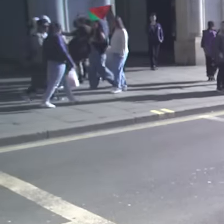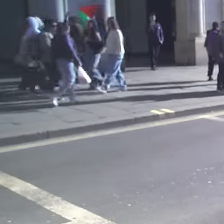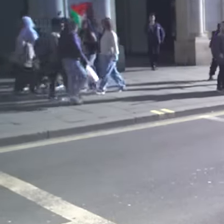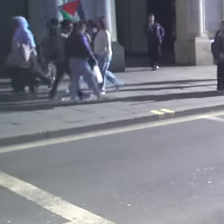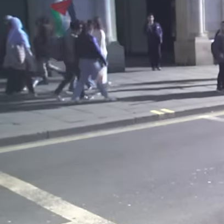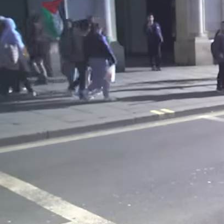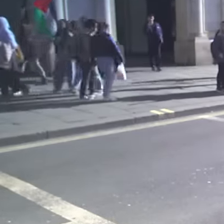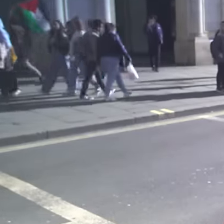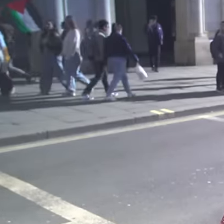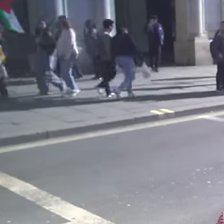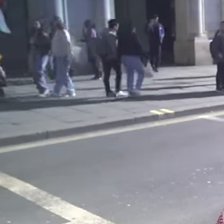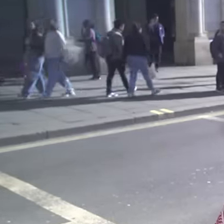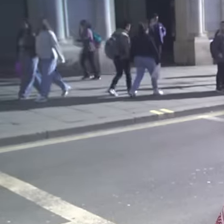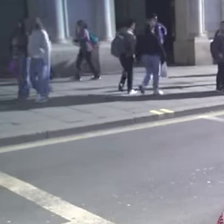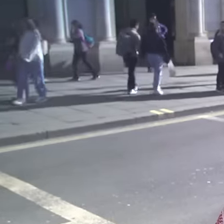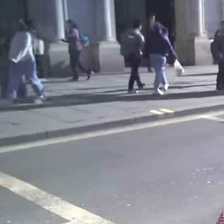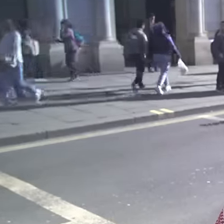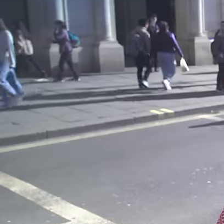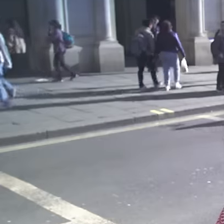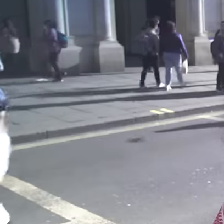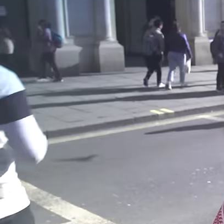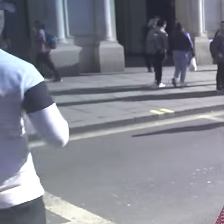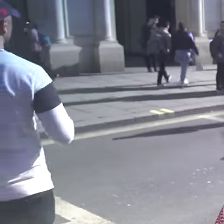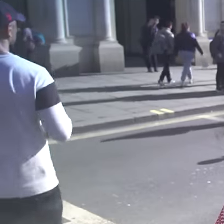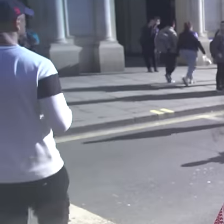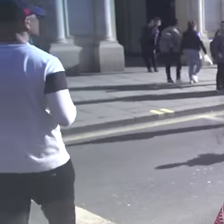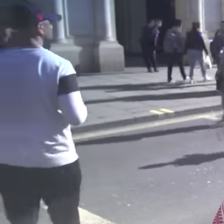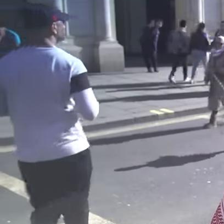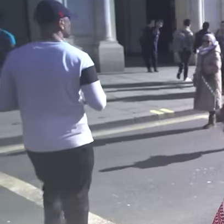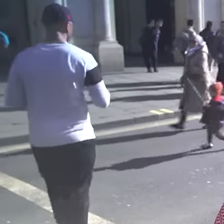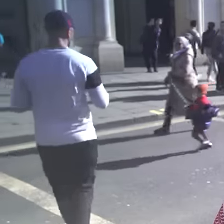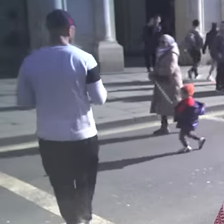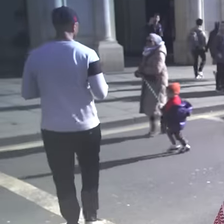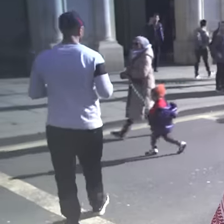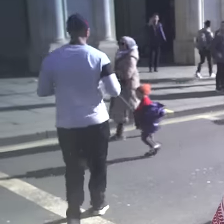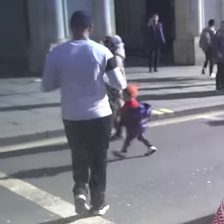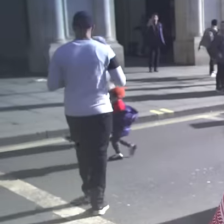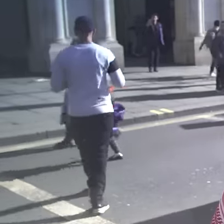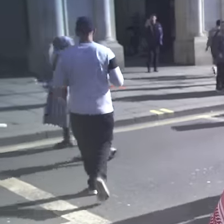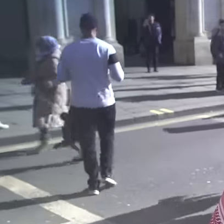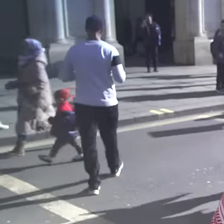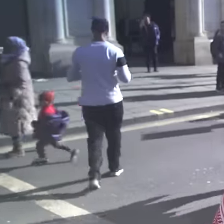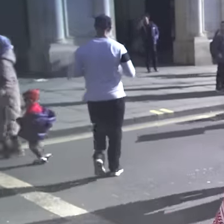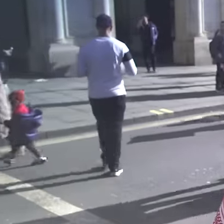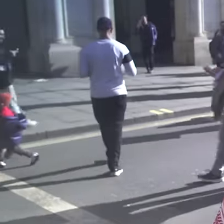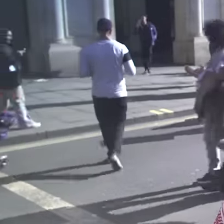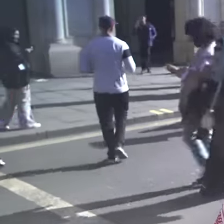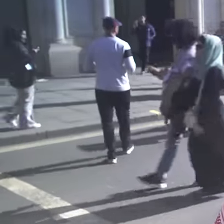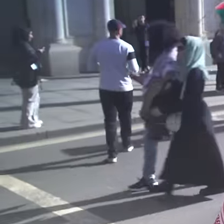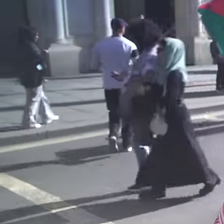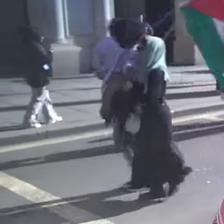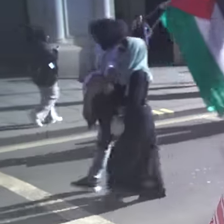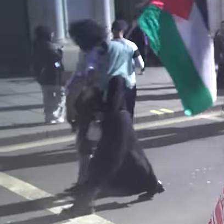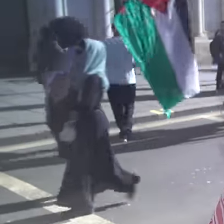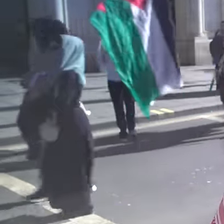only applies to the West. It doesn't apply to our region in the Middle East. And we are here on the streets, and we will continue to be on the